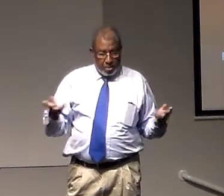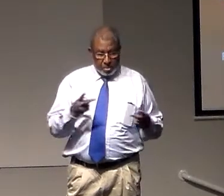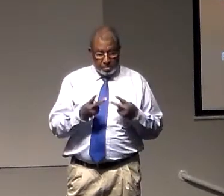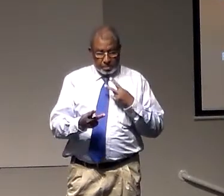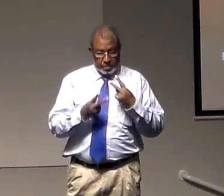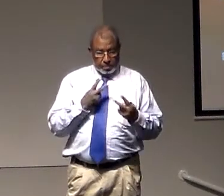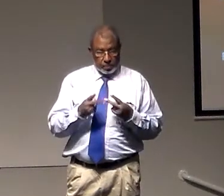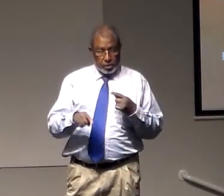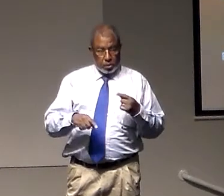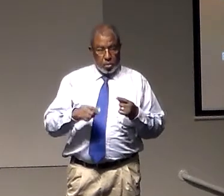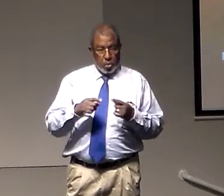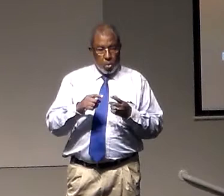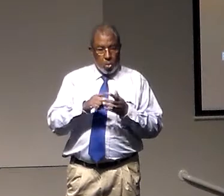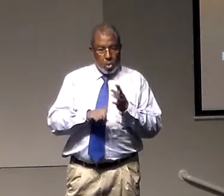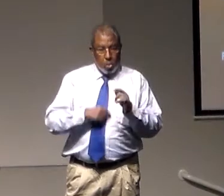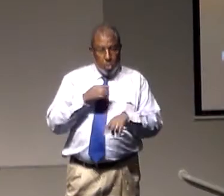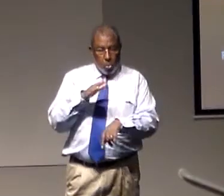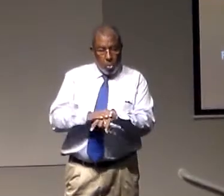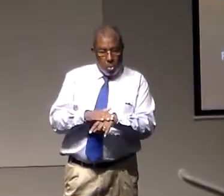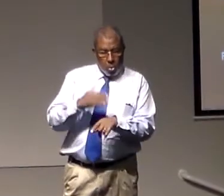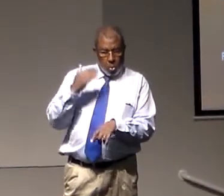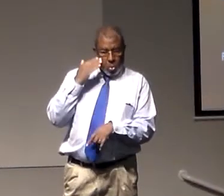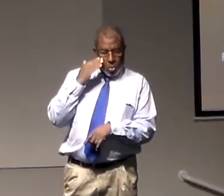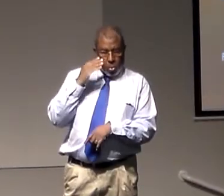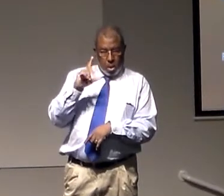God already knew the plan, what was happening.